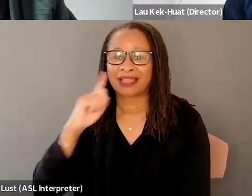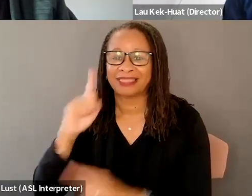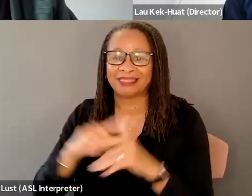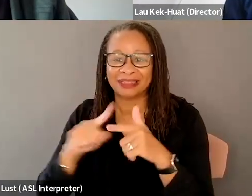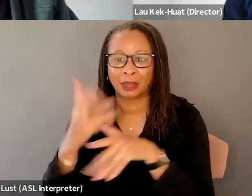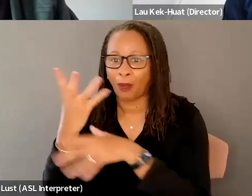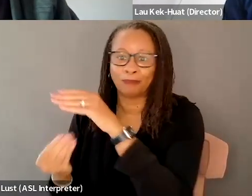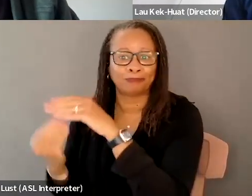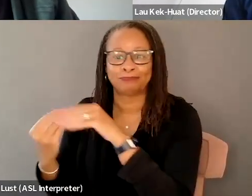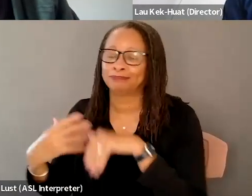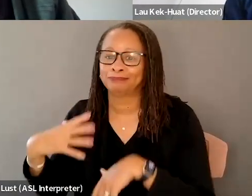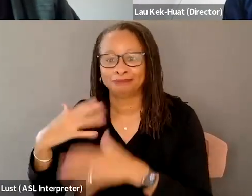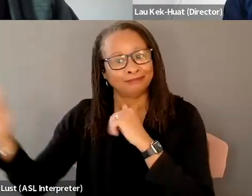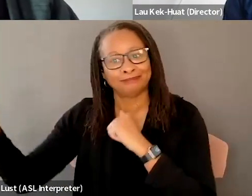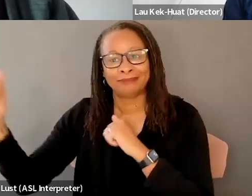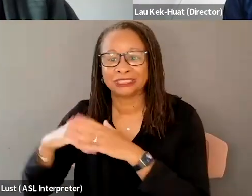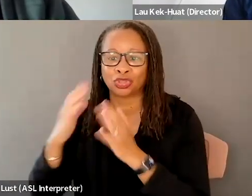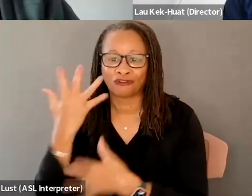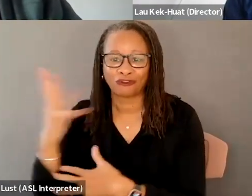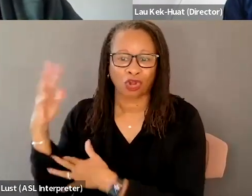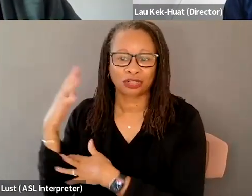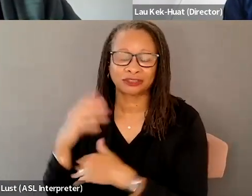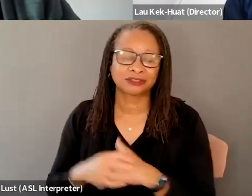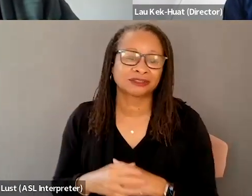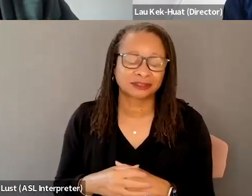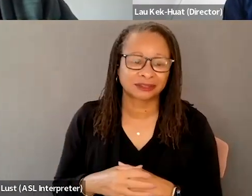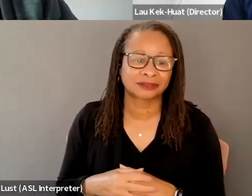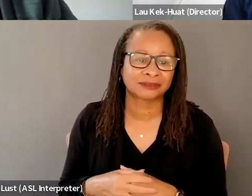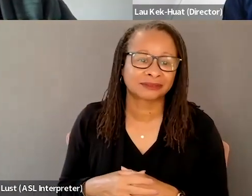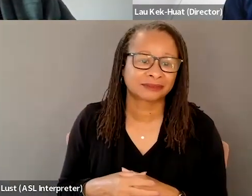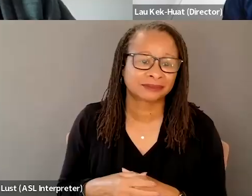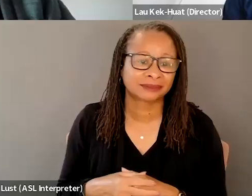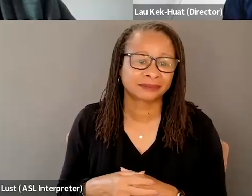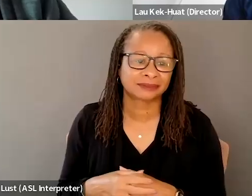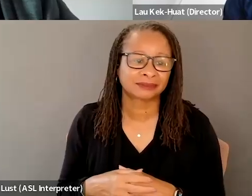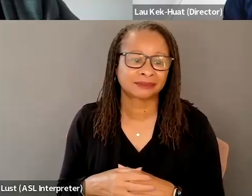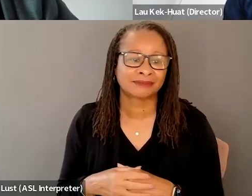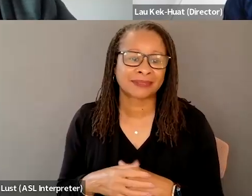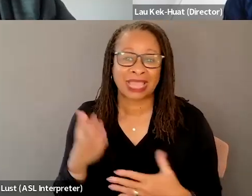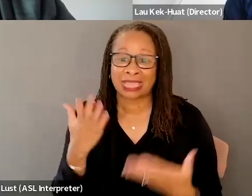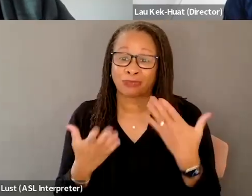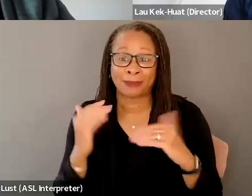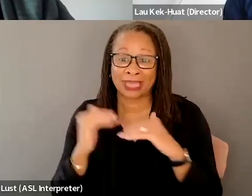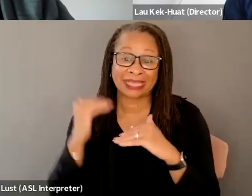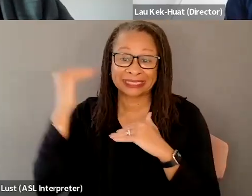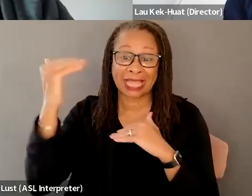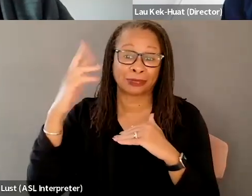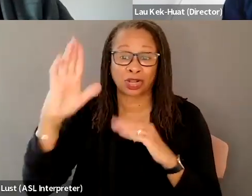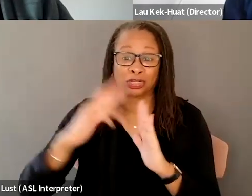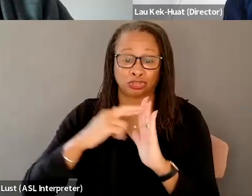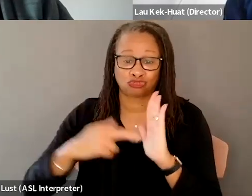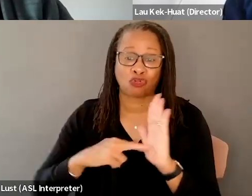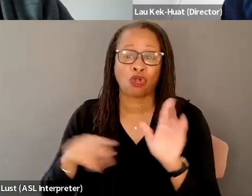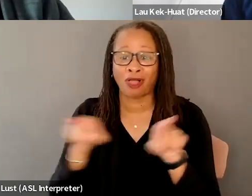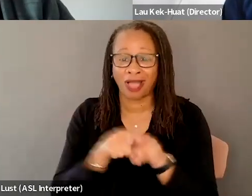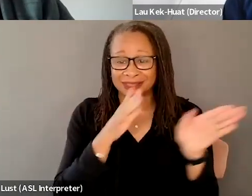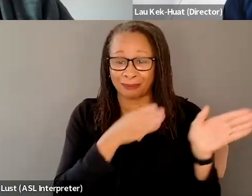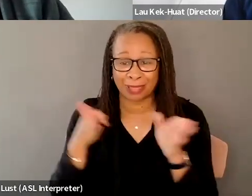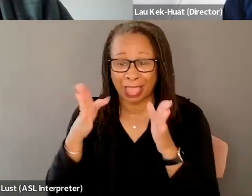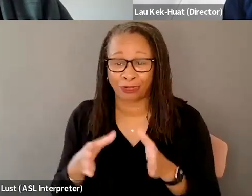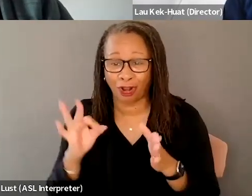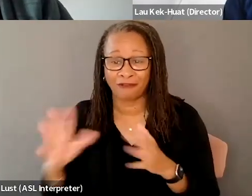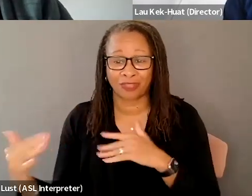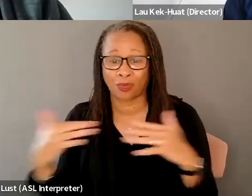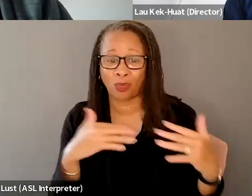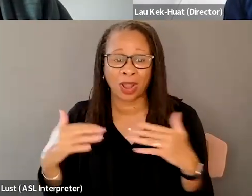Yeah. Yeah, he was he probably exaggerated his role as a planner of the war, because